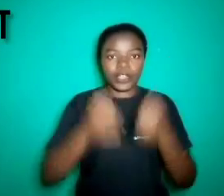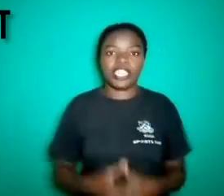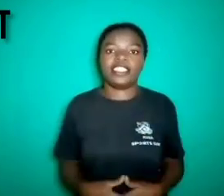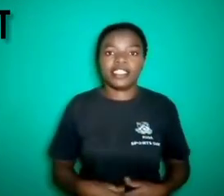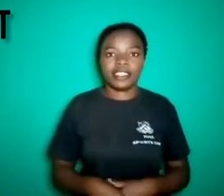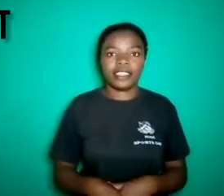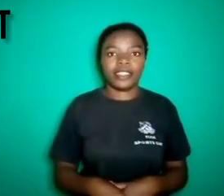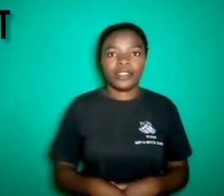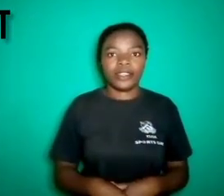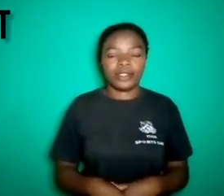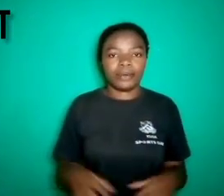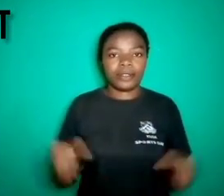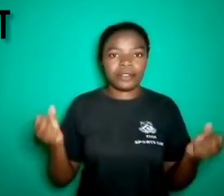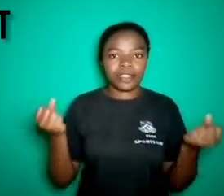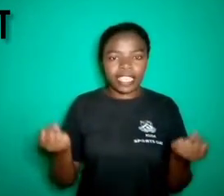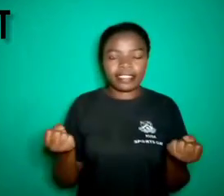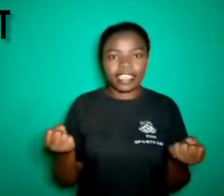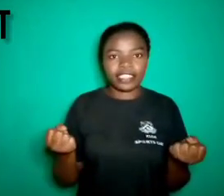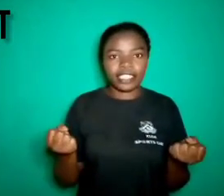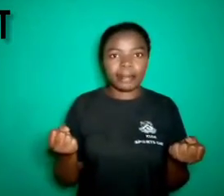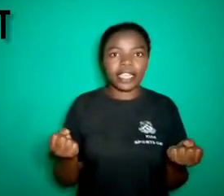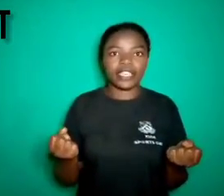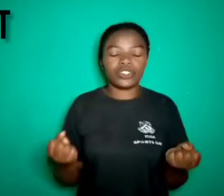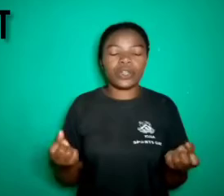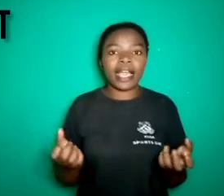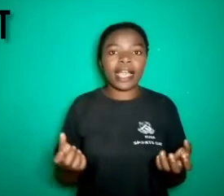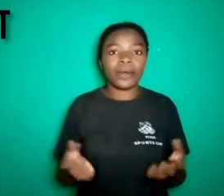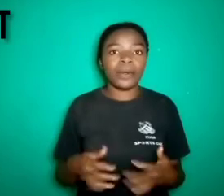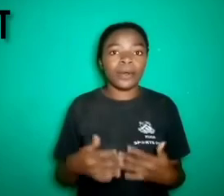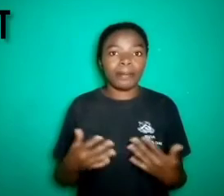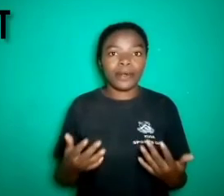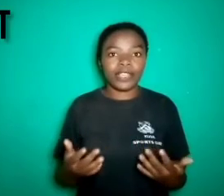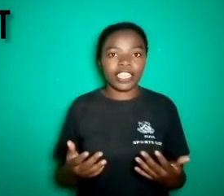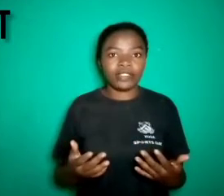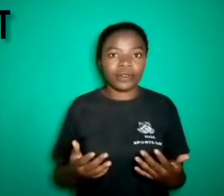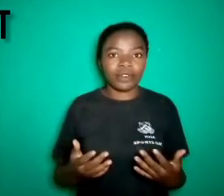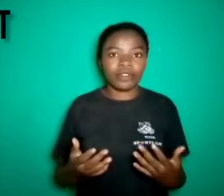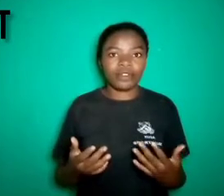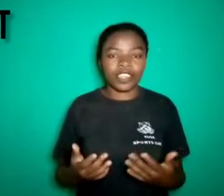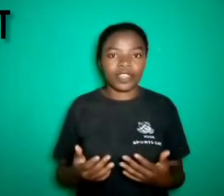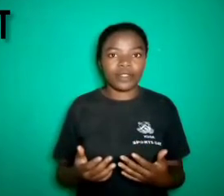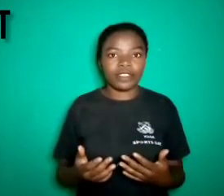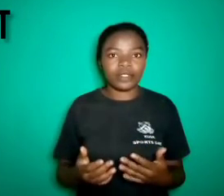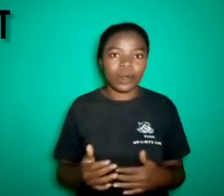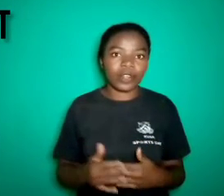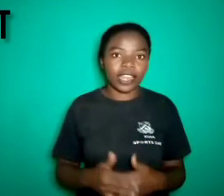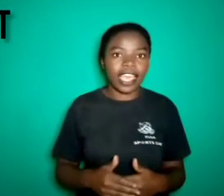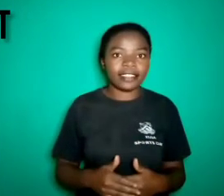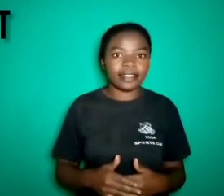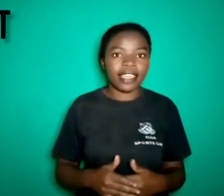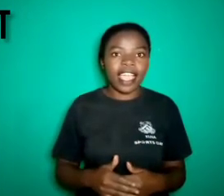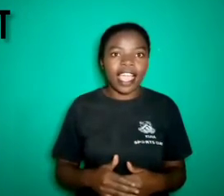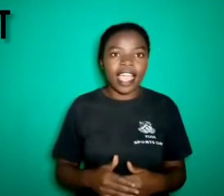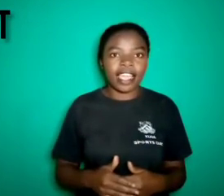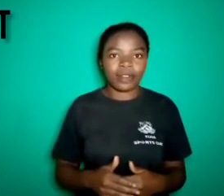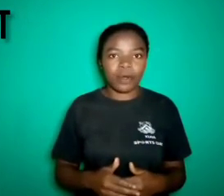Bonnet. We use S hand shape and show how bonnets of vehicles or cars are